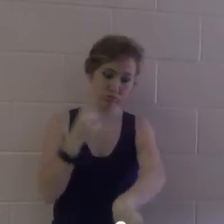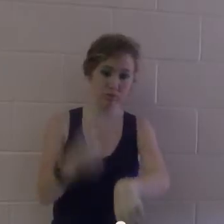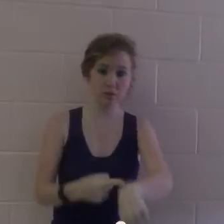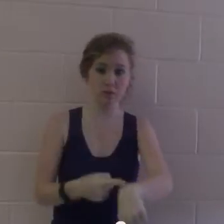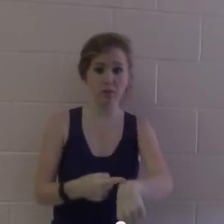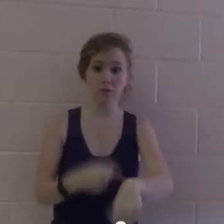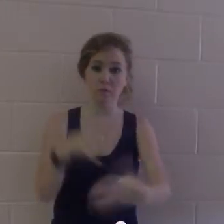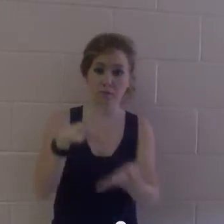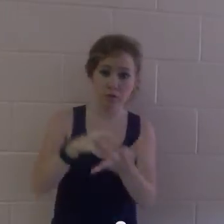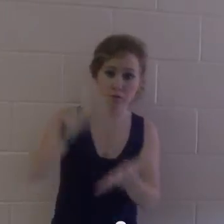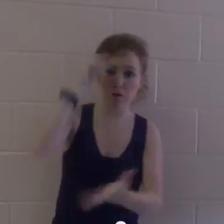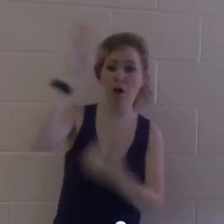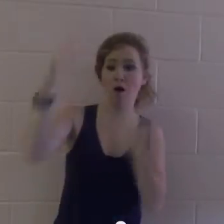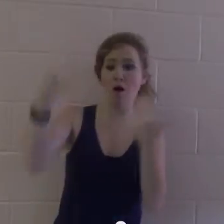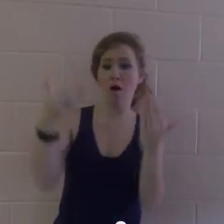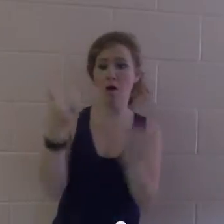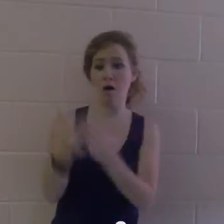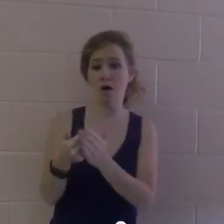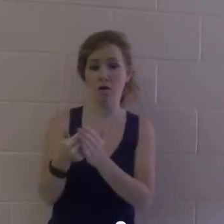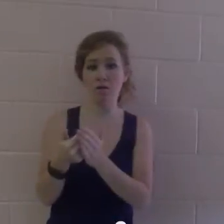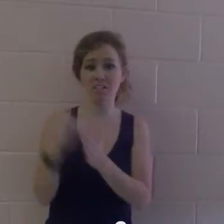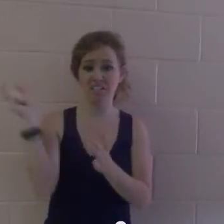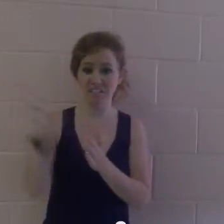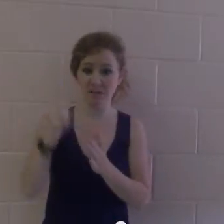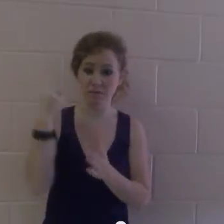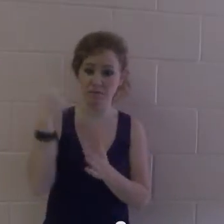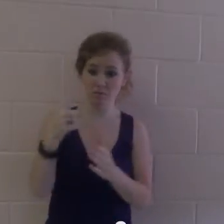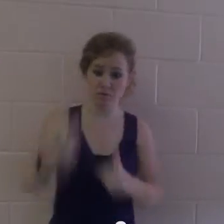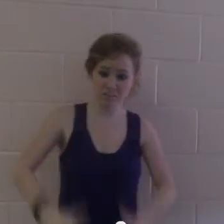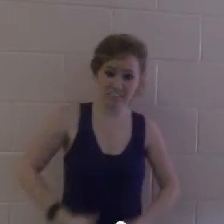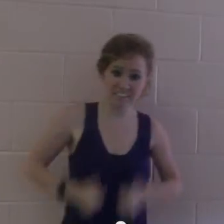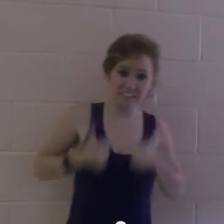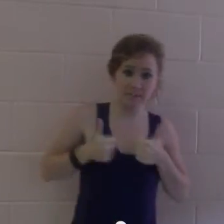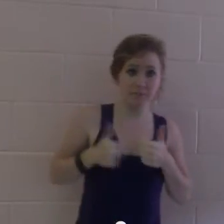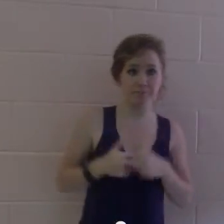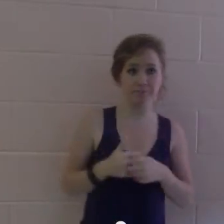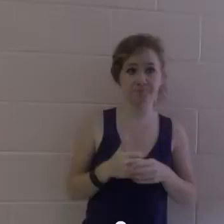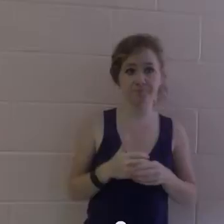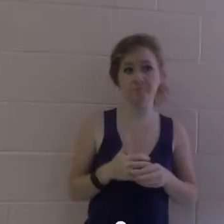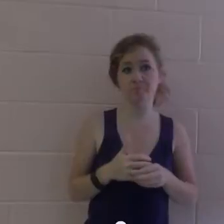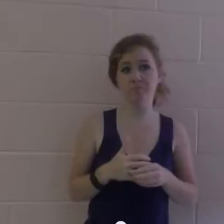It's a long time to learn all. It takes a long time to learn all.